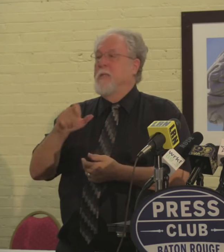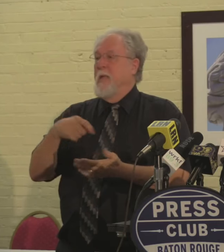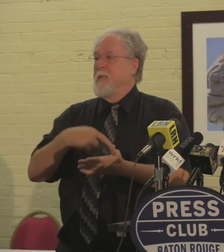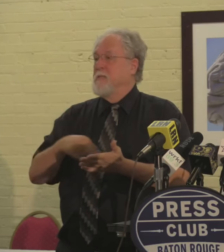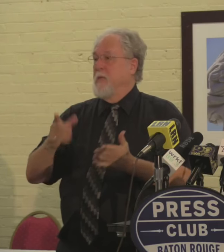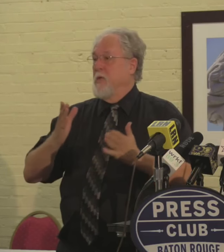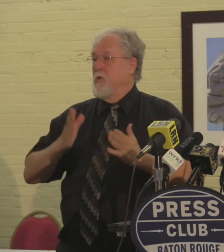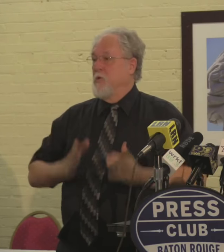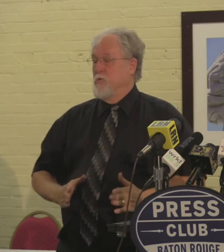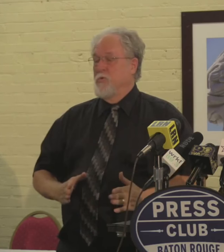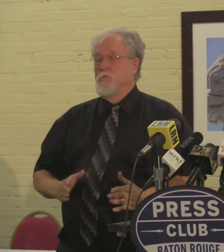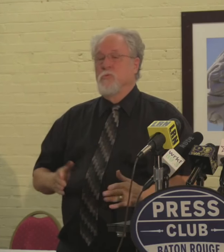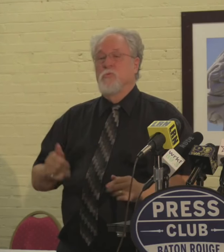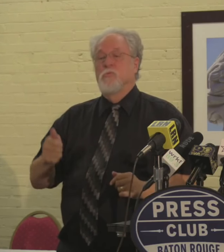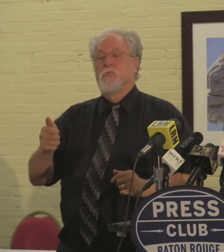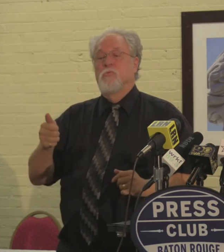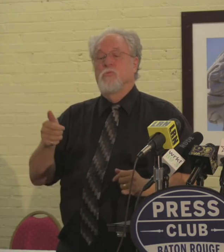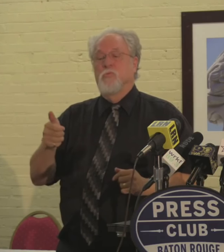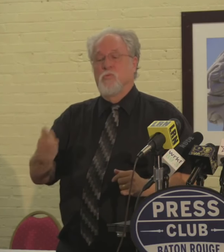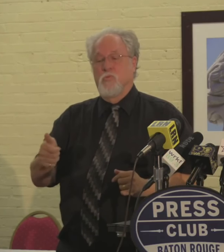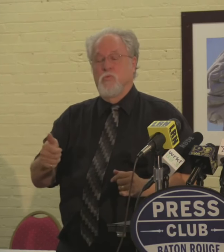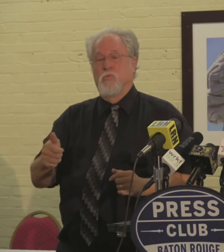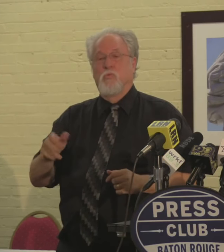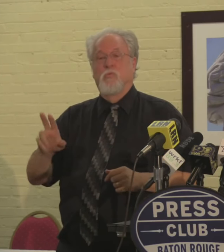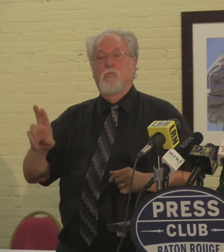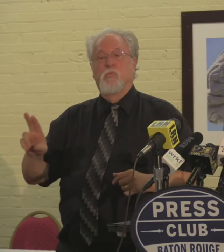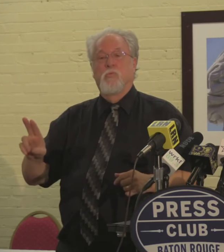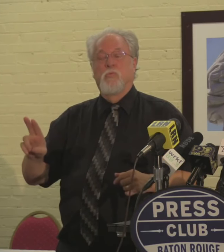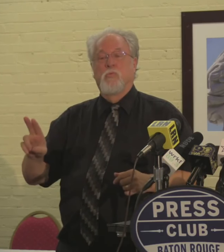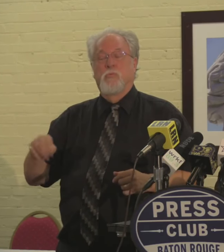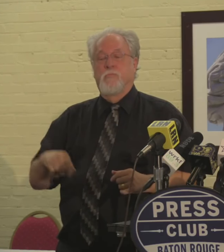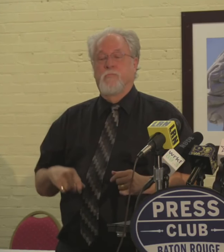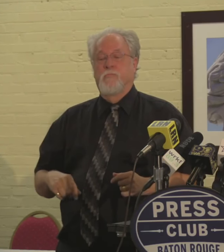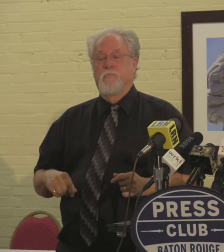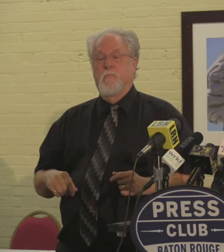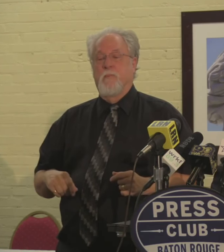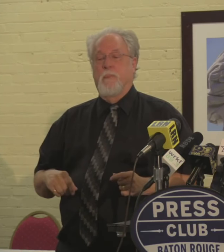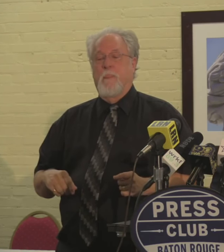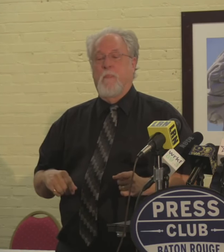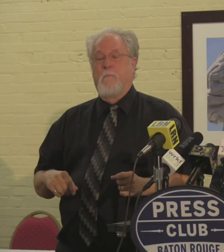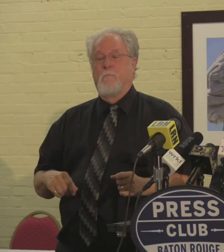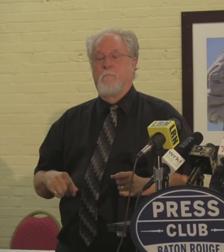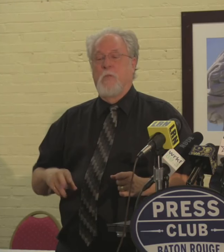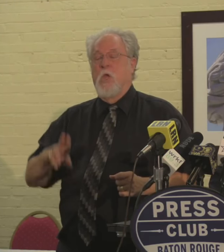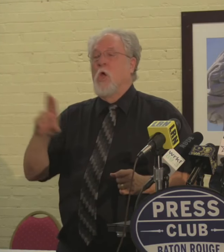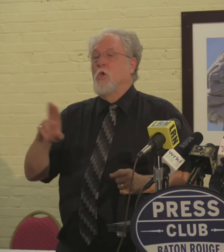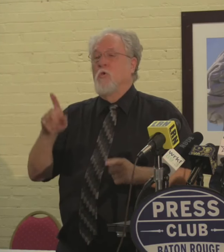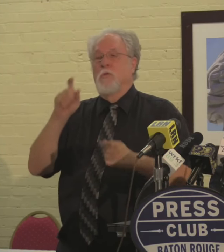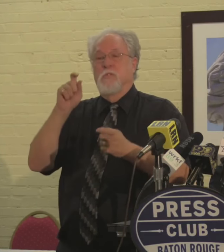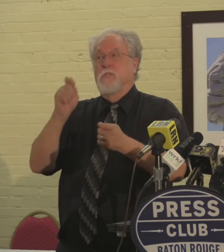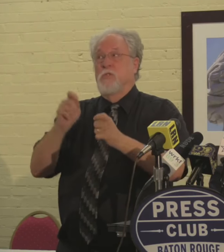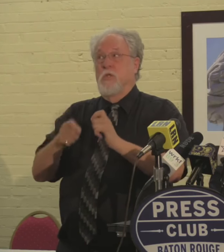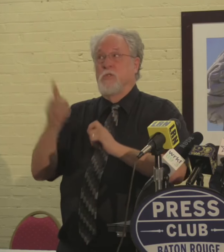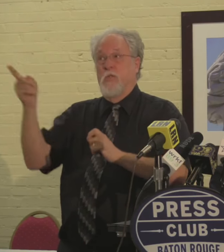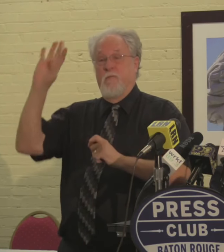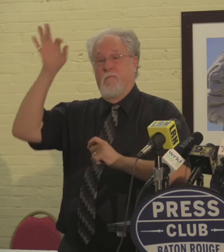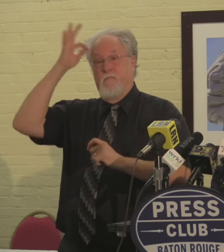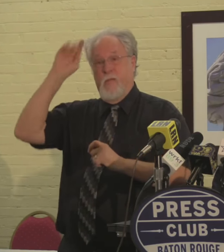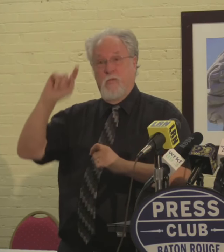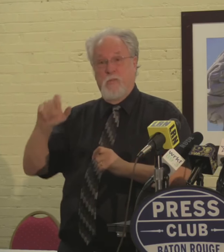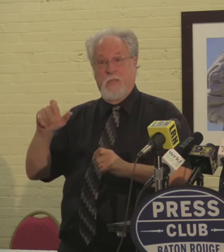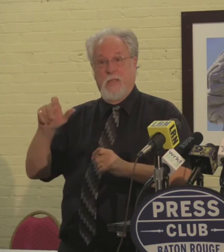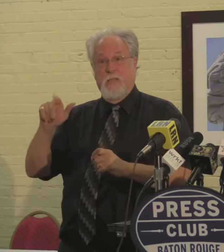who take advantage of the changes in federal tax law related to